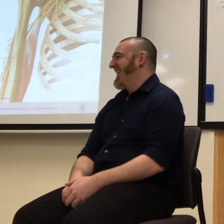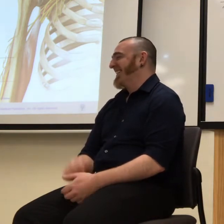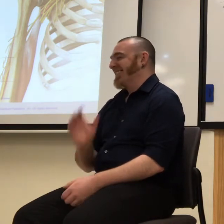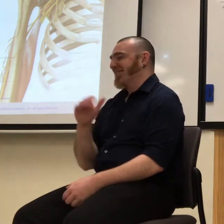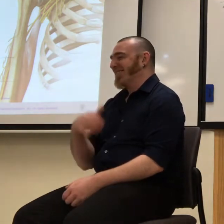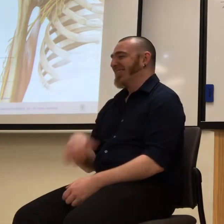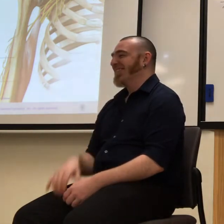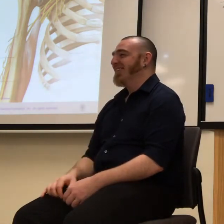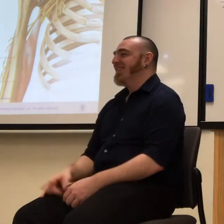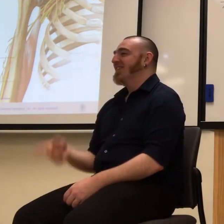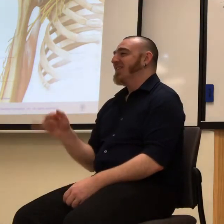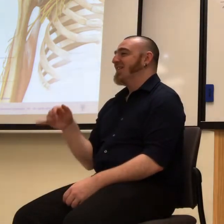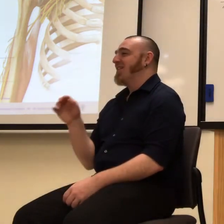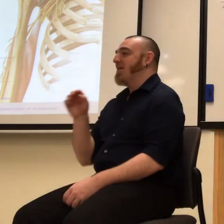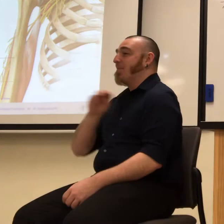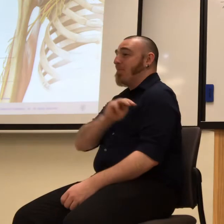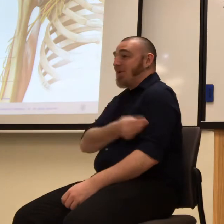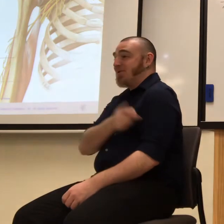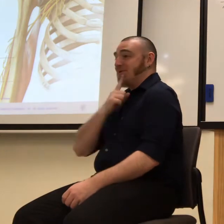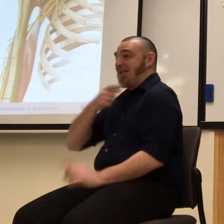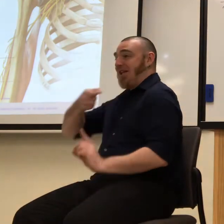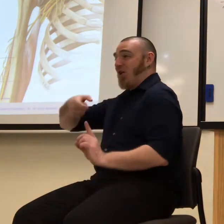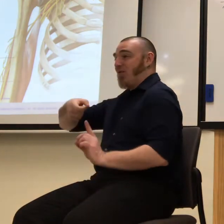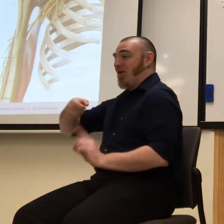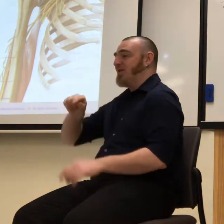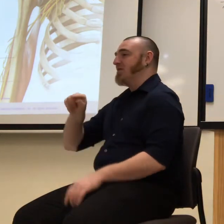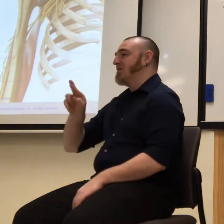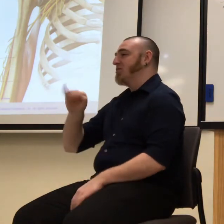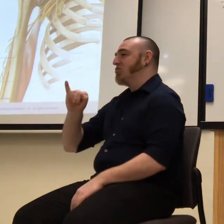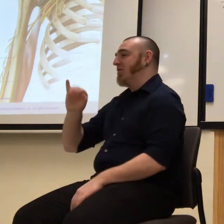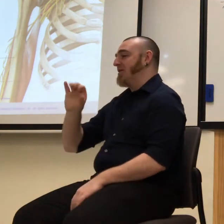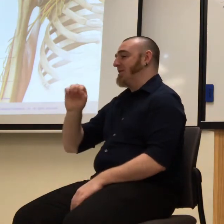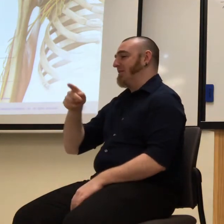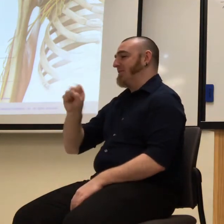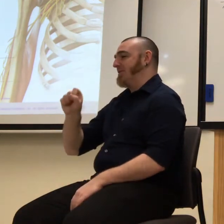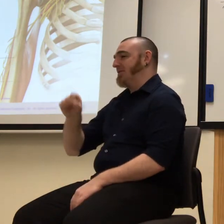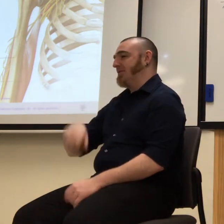muscle, it innervates triceps.